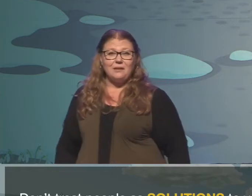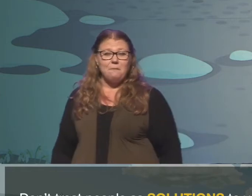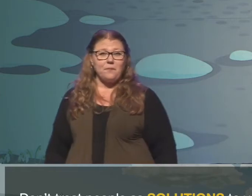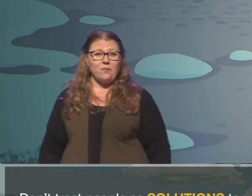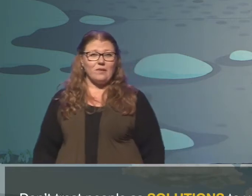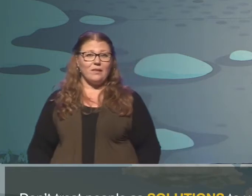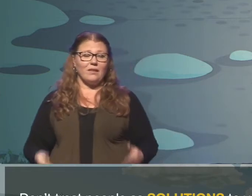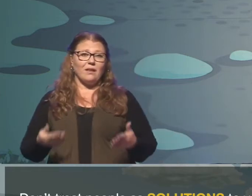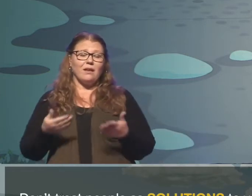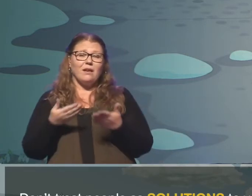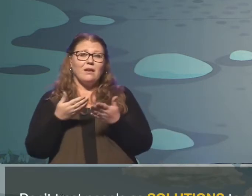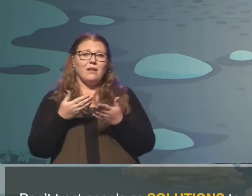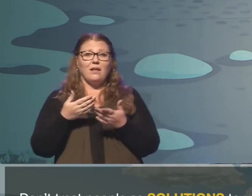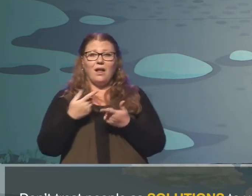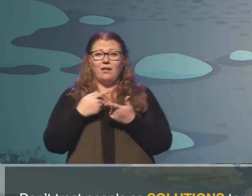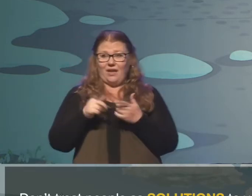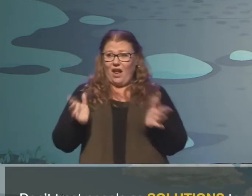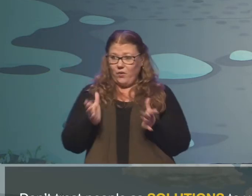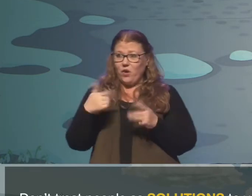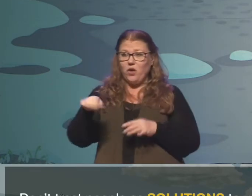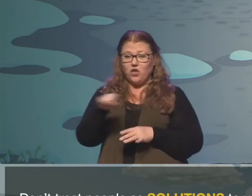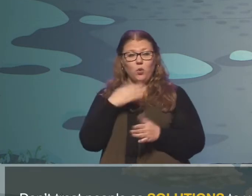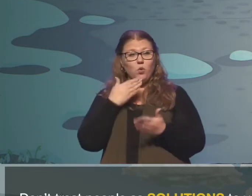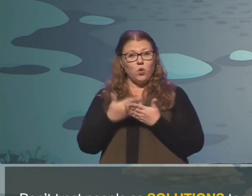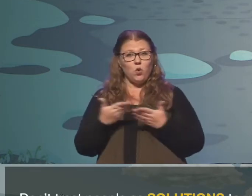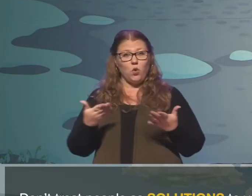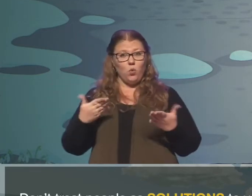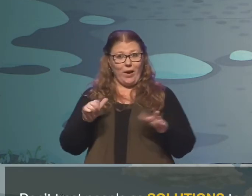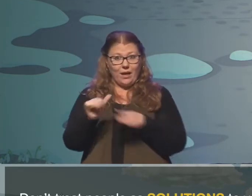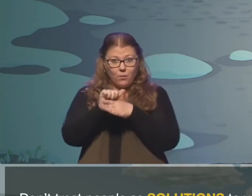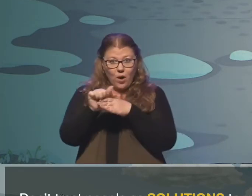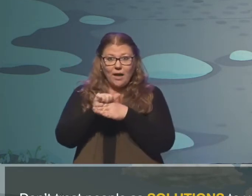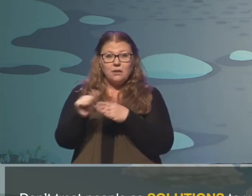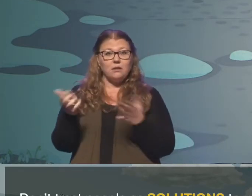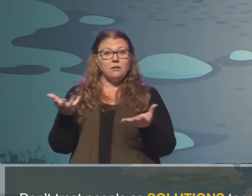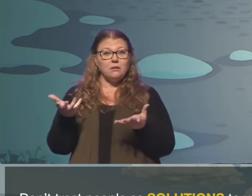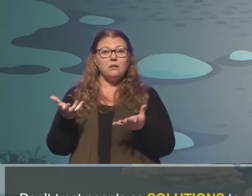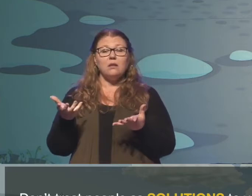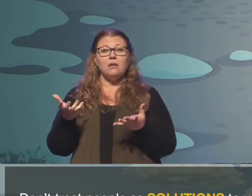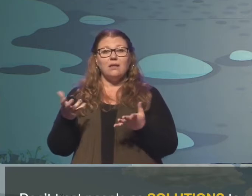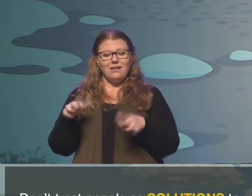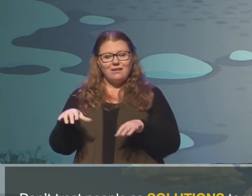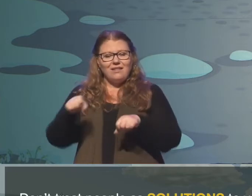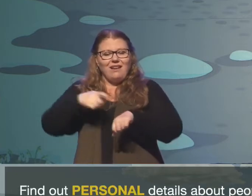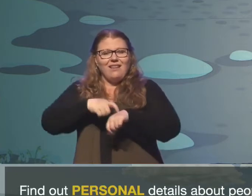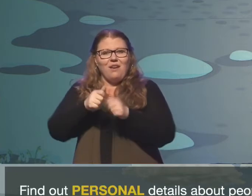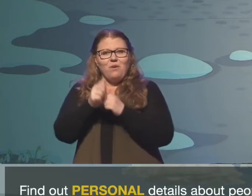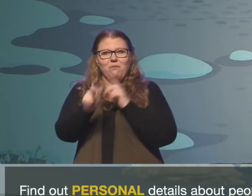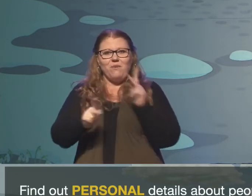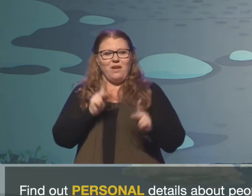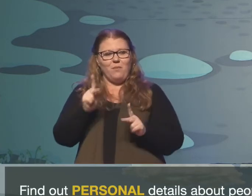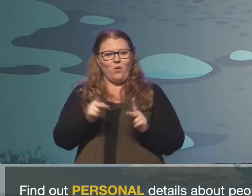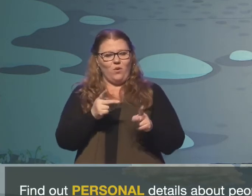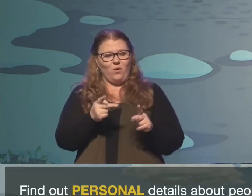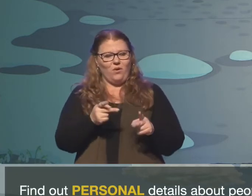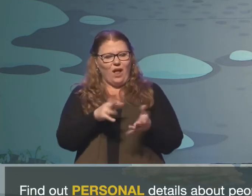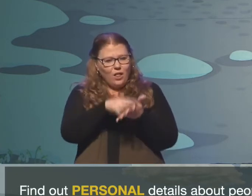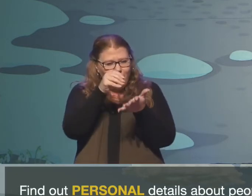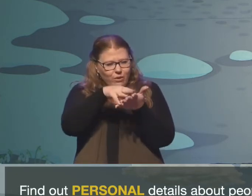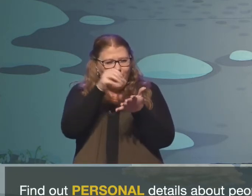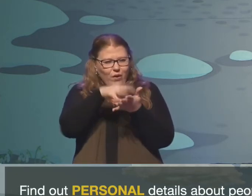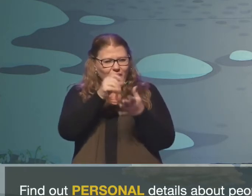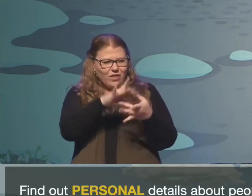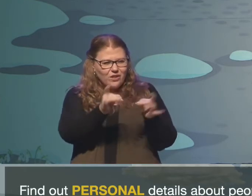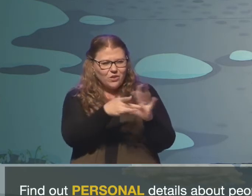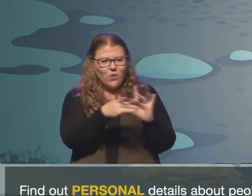And then finally, I just encourage you, a really good way to just put this into practice is to spend time with people finding out their story.